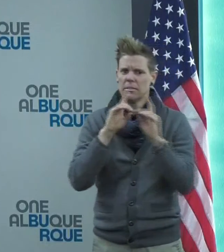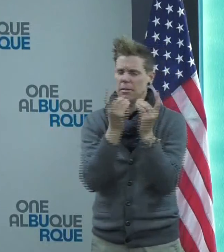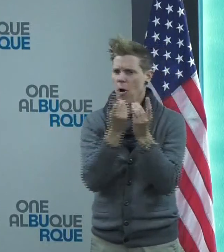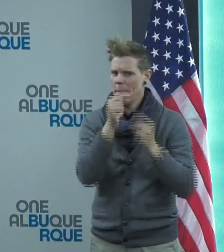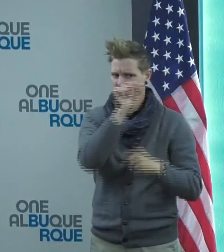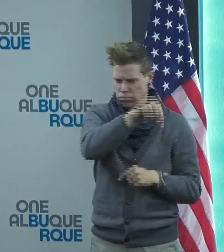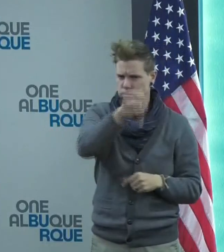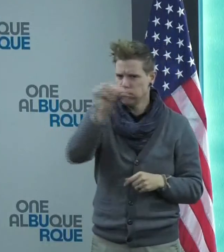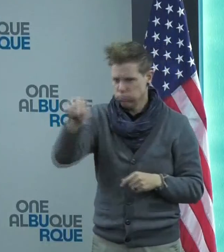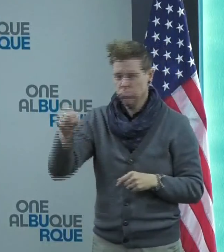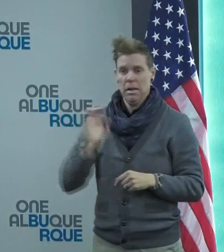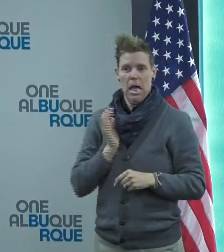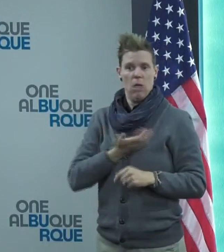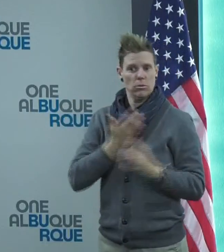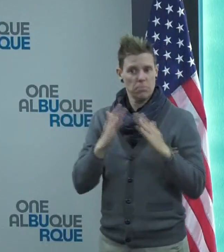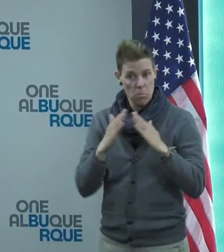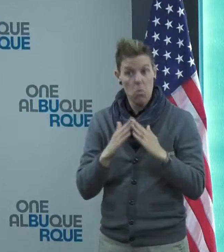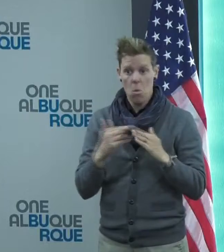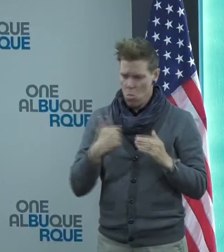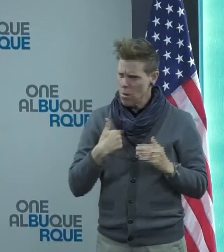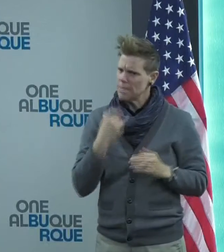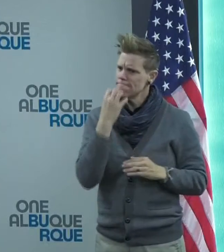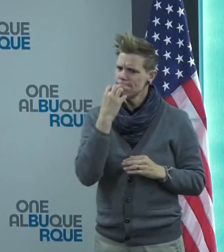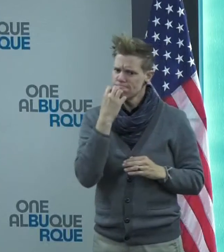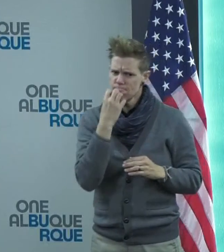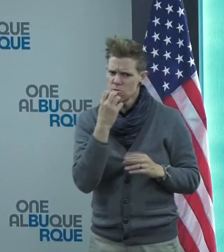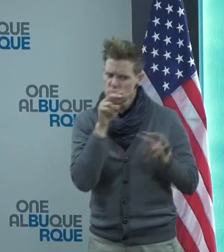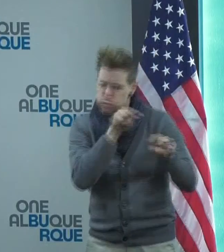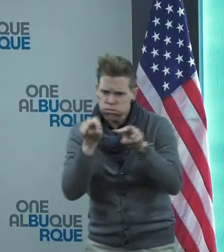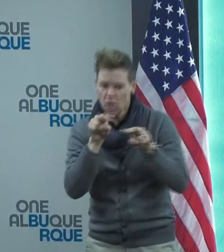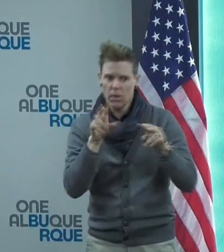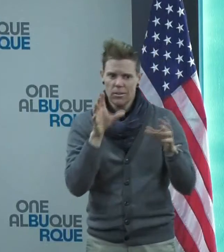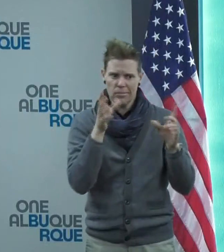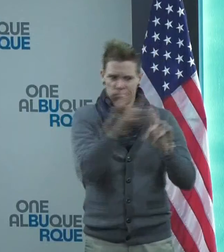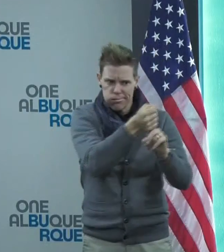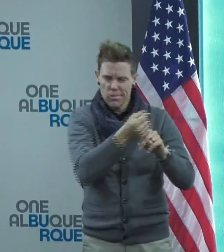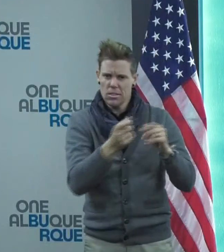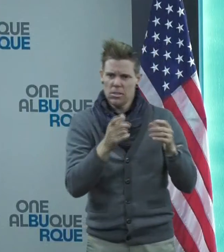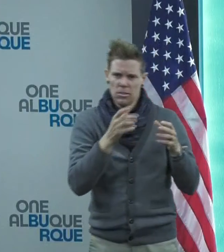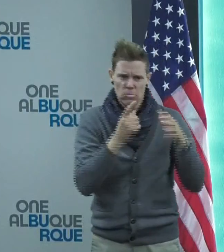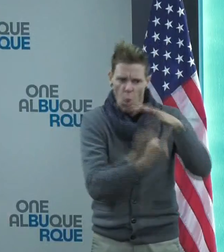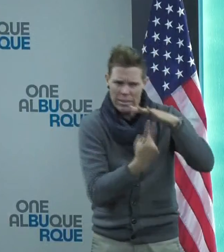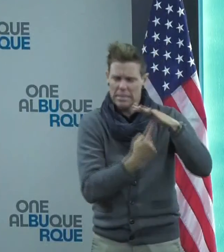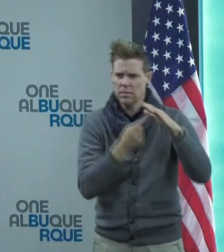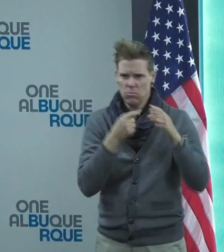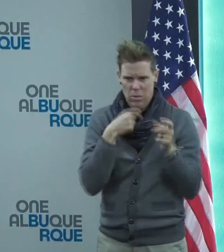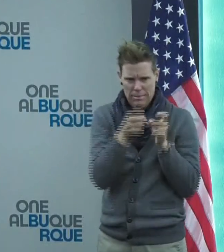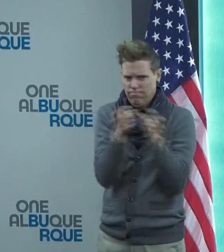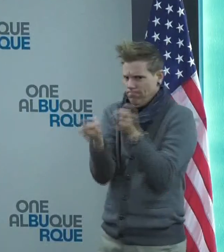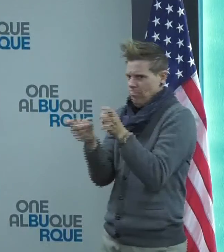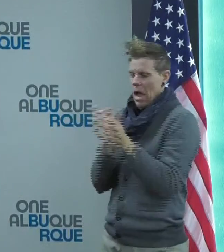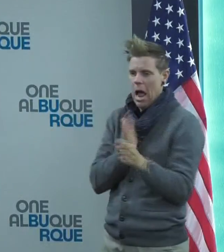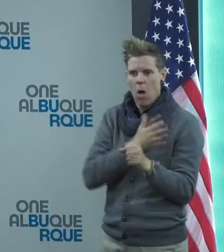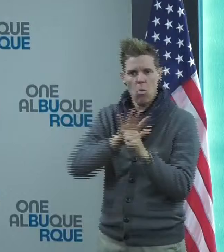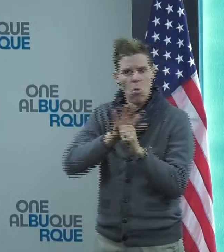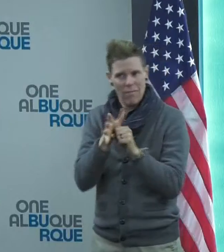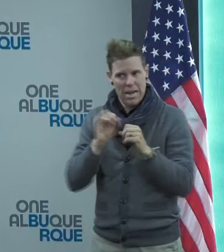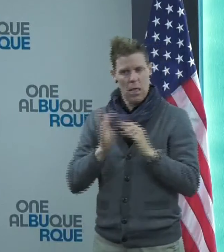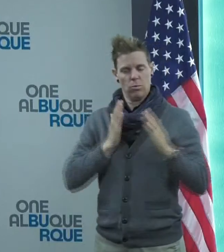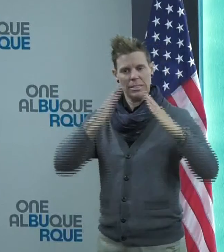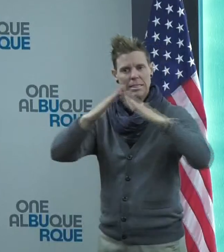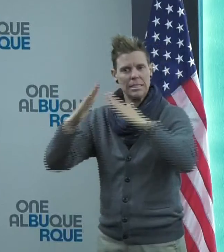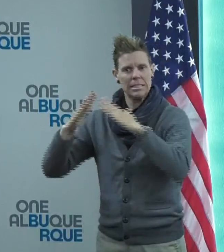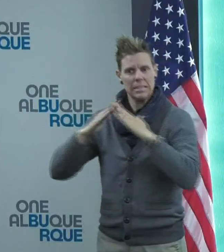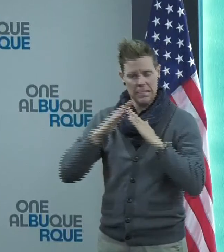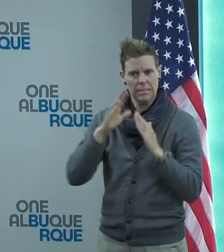of containing that and getting those folks help and then keeping the city running. So we're continuing that, but our numbers are up